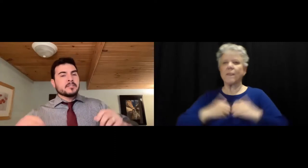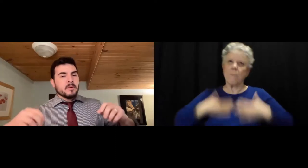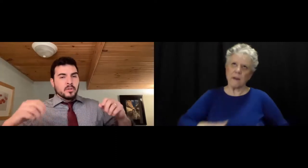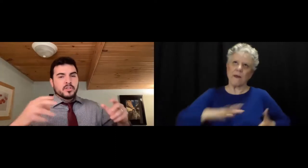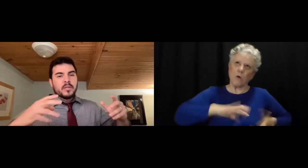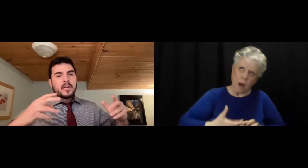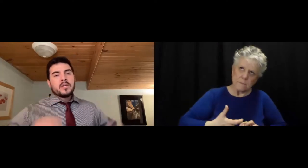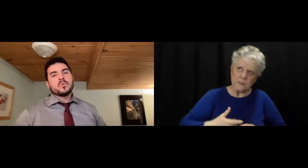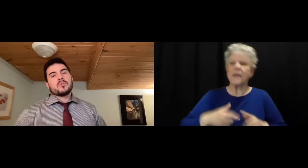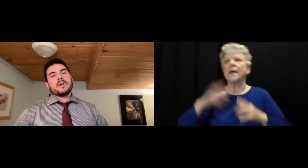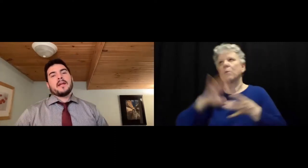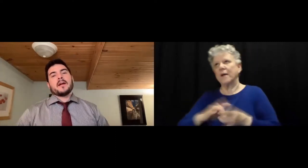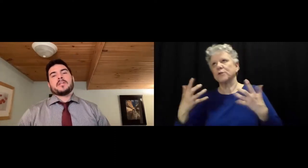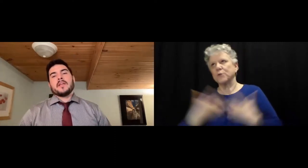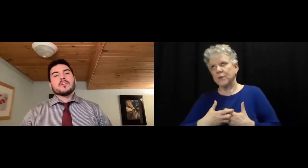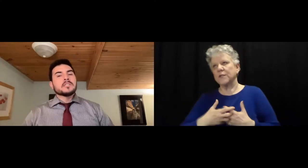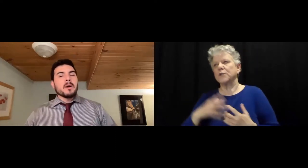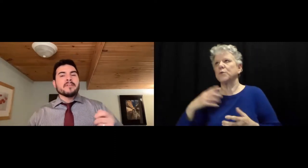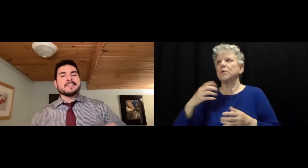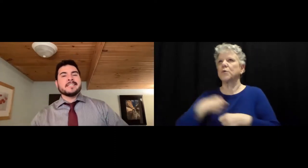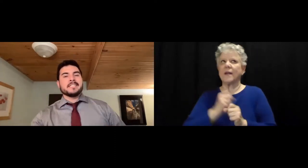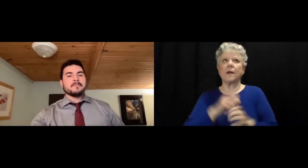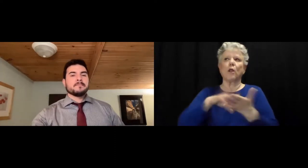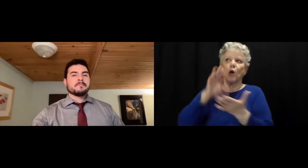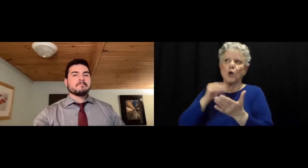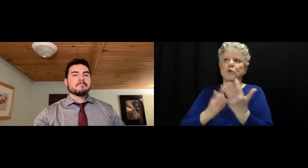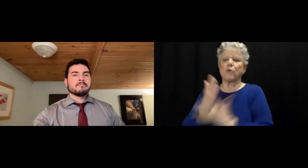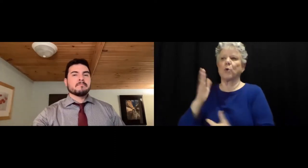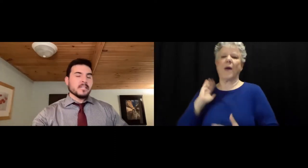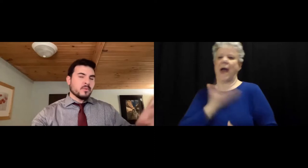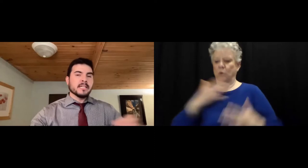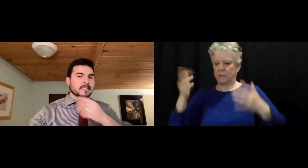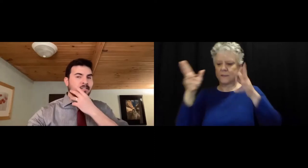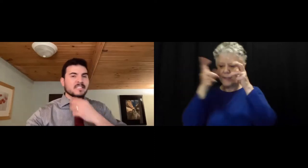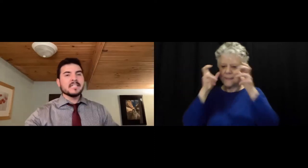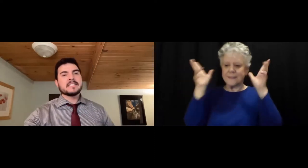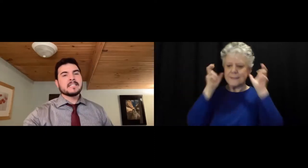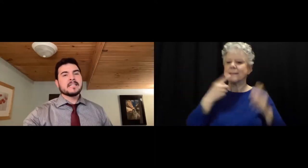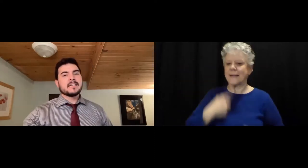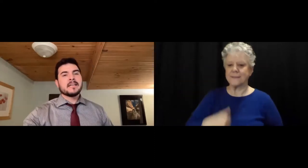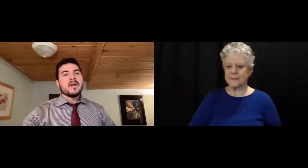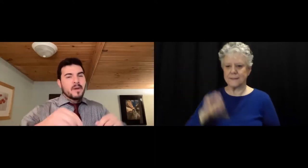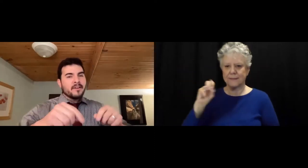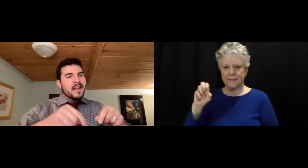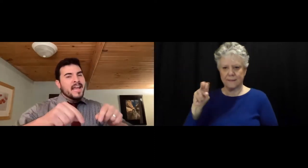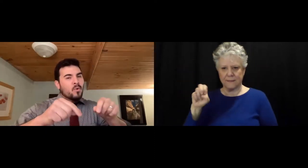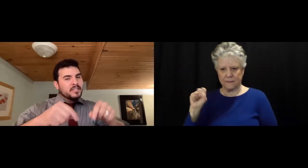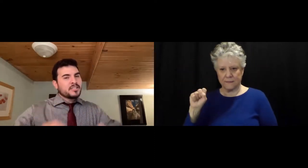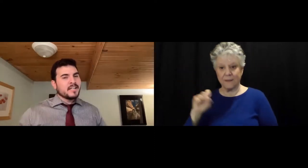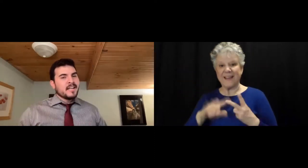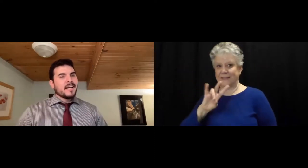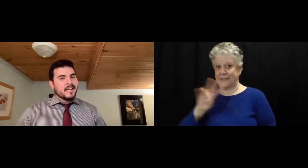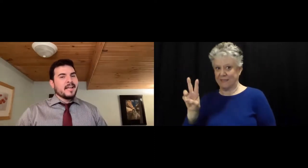an instrument well suited to a creature that learns by way of sensation. That's what he does in 76. Rather,